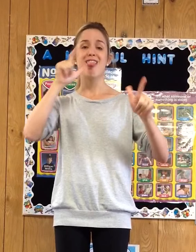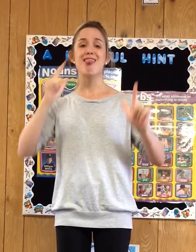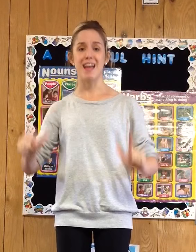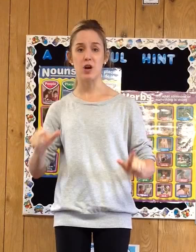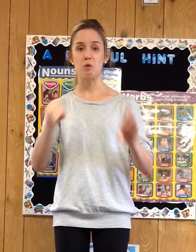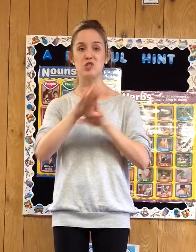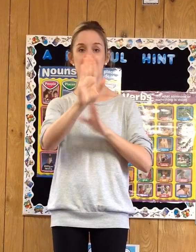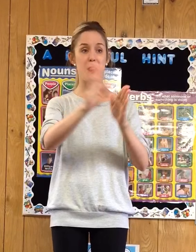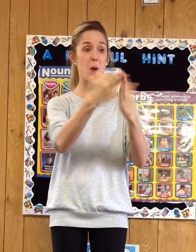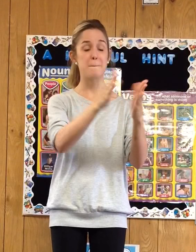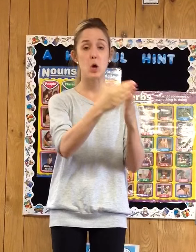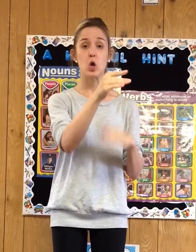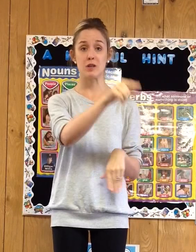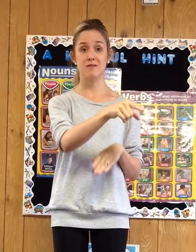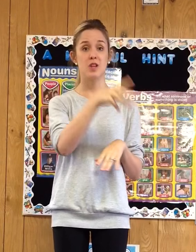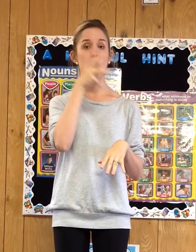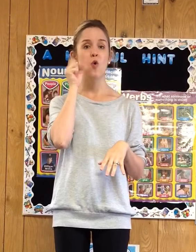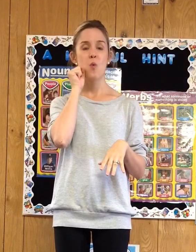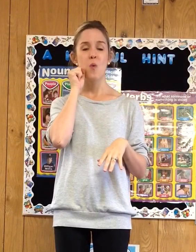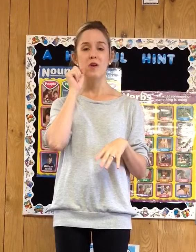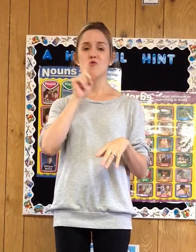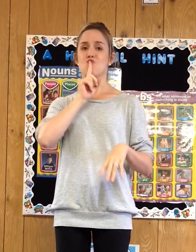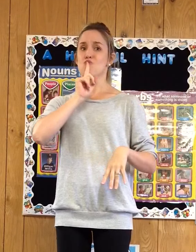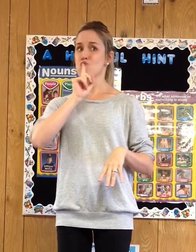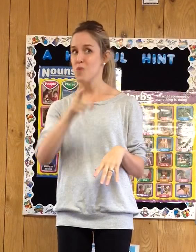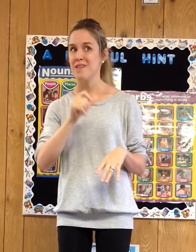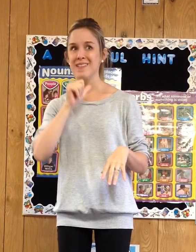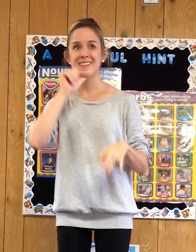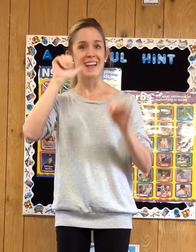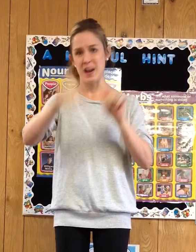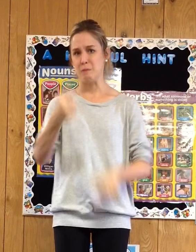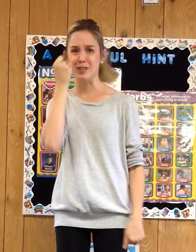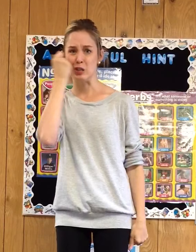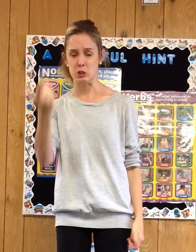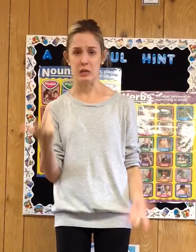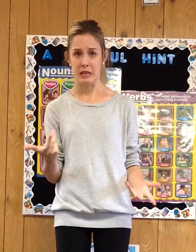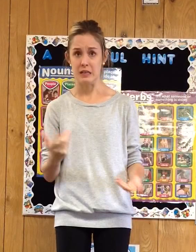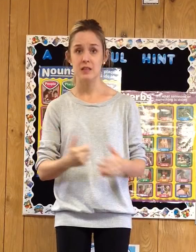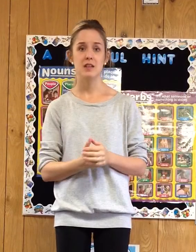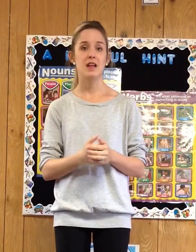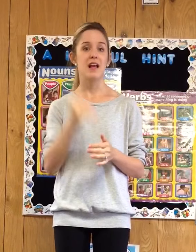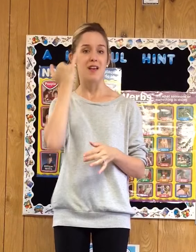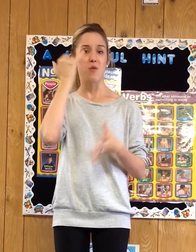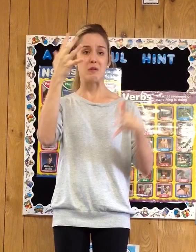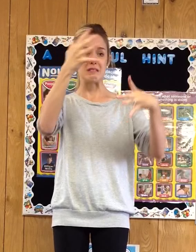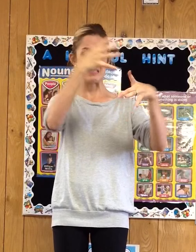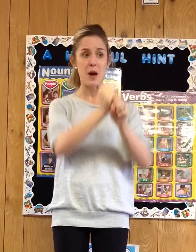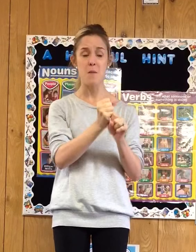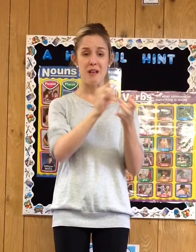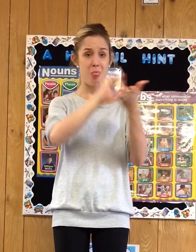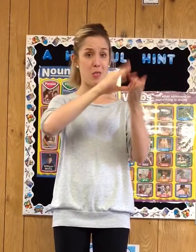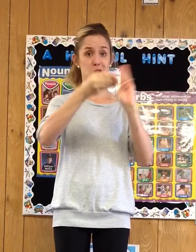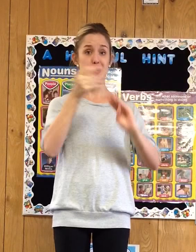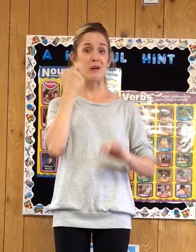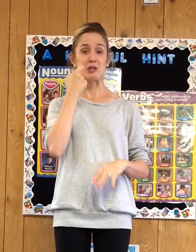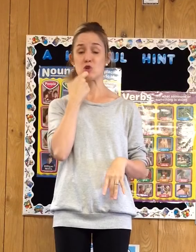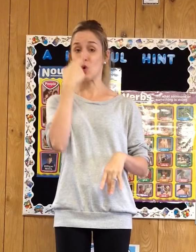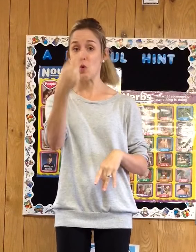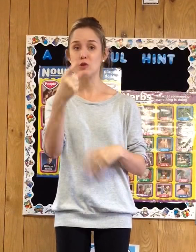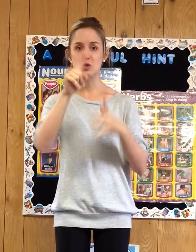their textbook was truly incomprehensible. If we want to summarize that story that I told you earlier, we could start by saying something